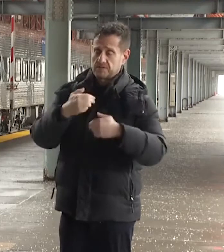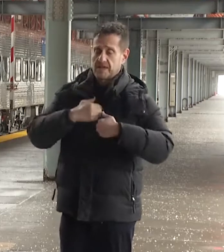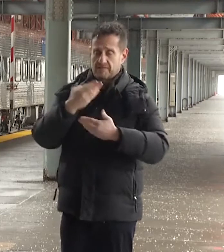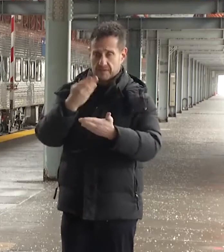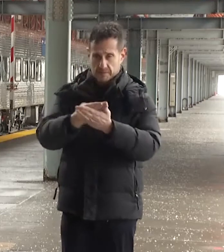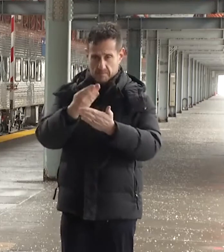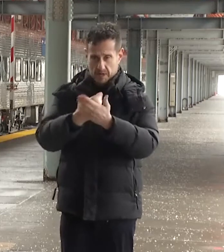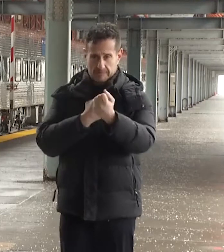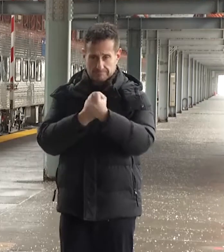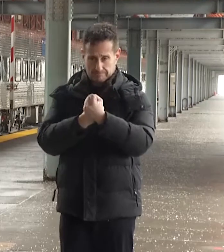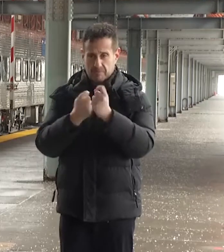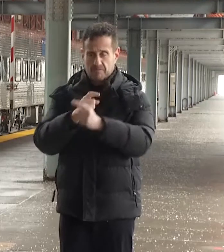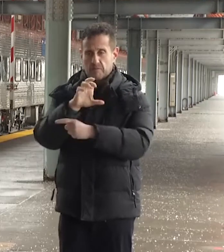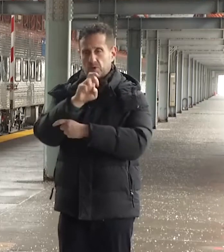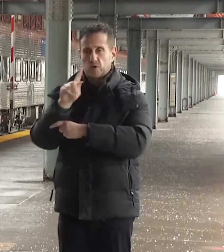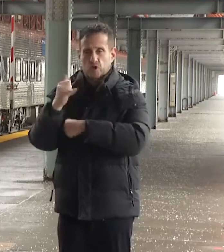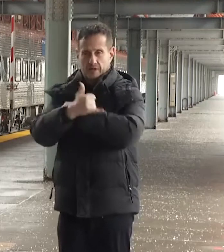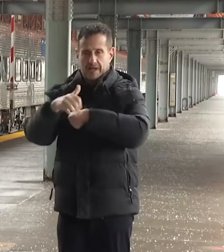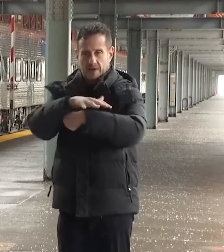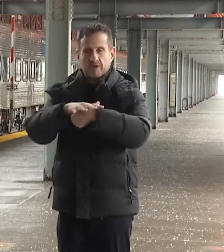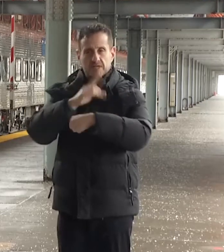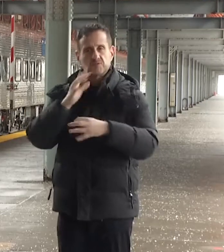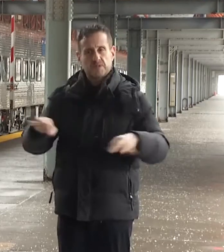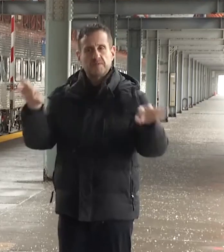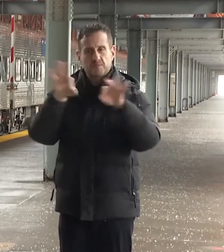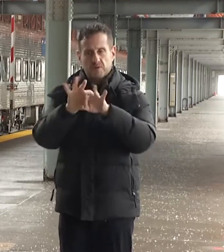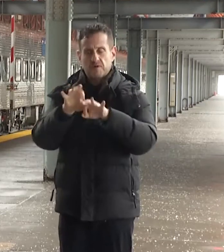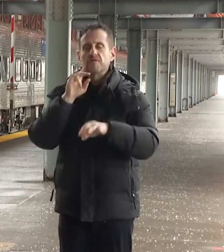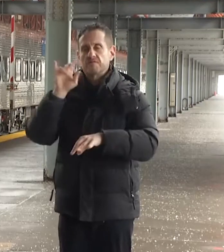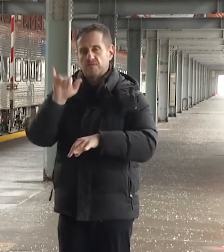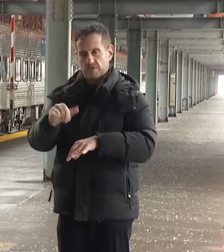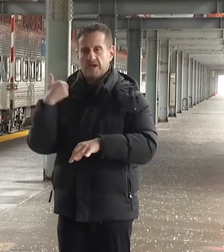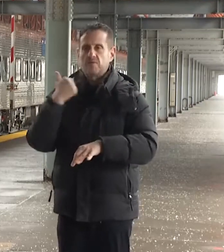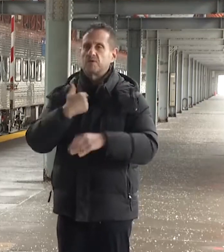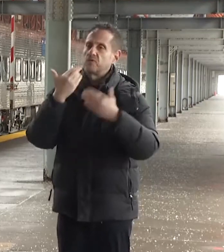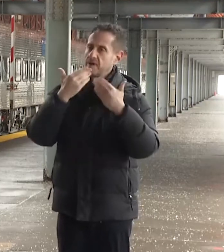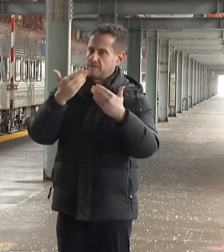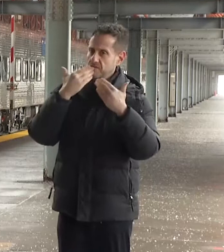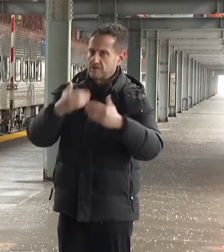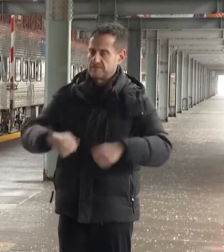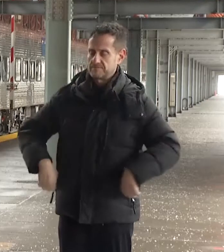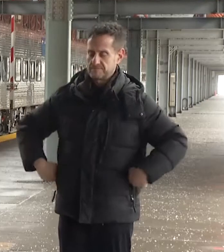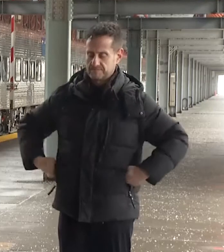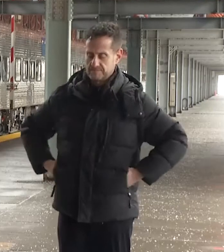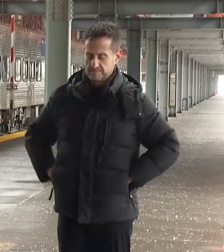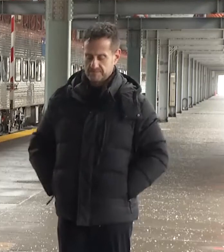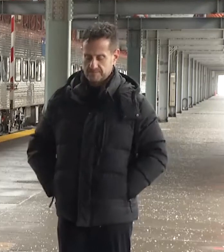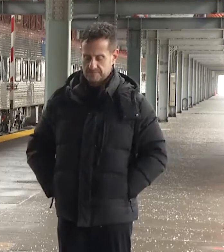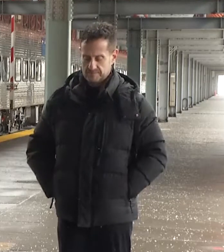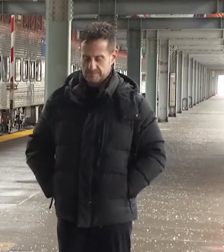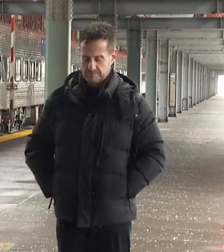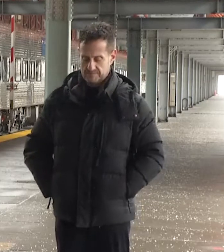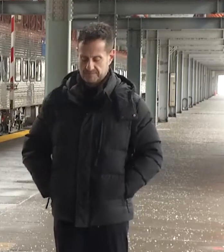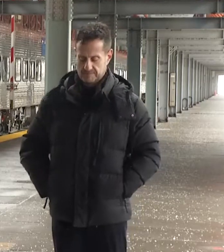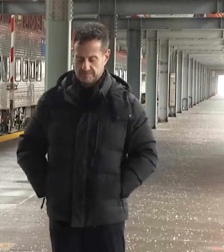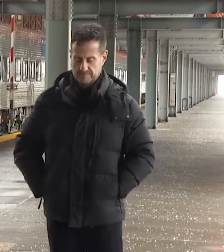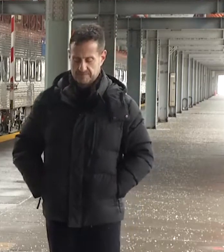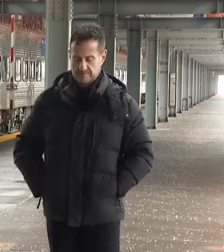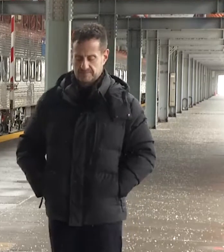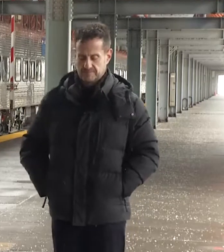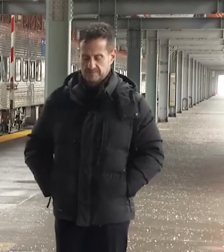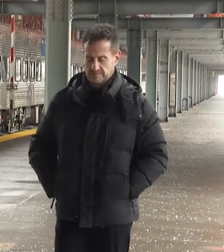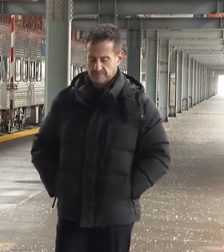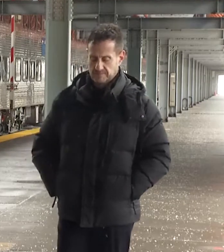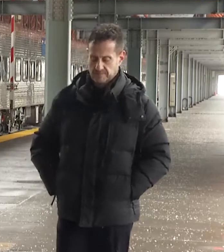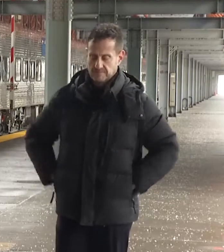financial backing of Cook County is essential, and for that, we are grateful. So here we are,